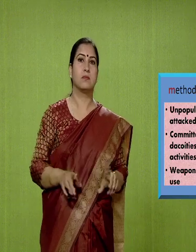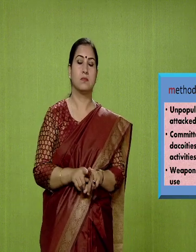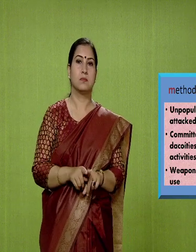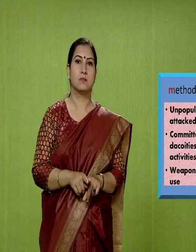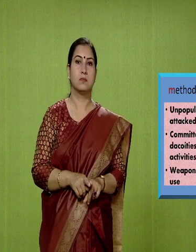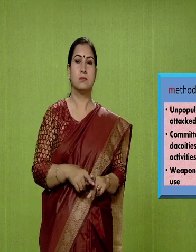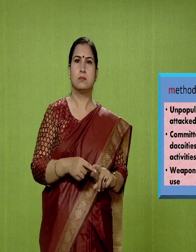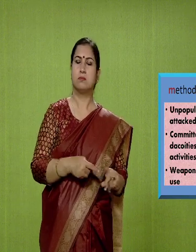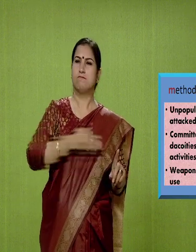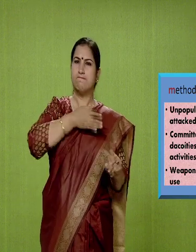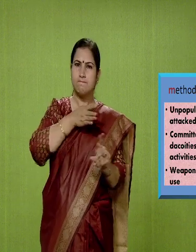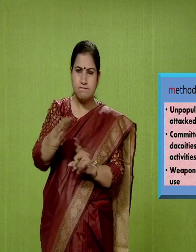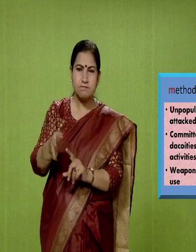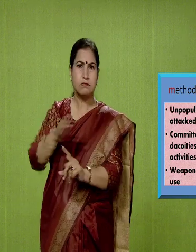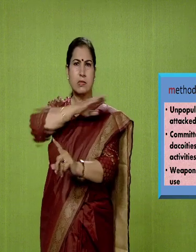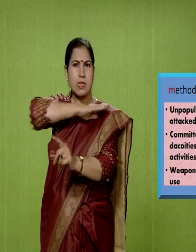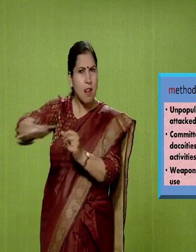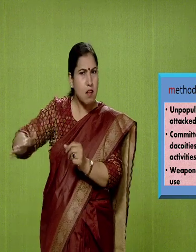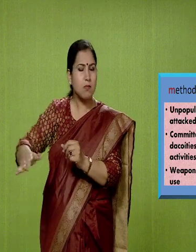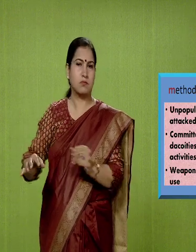attacked and killed by them.